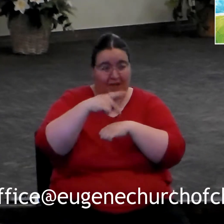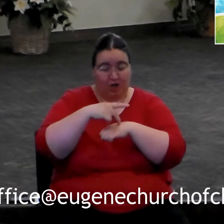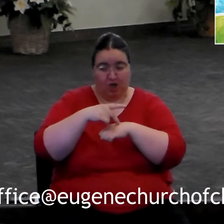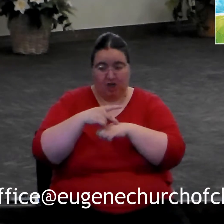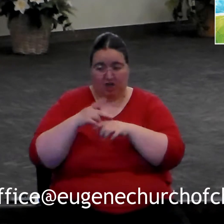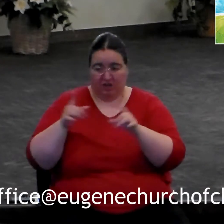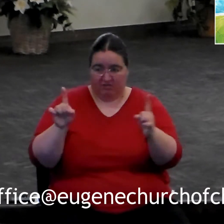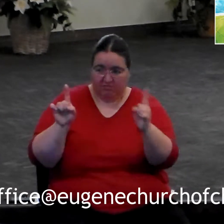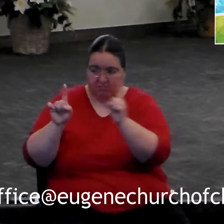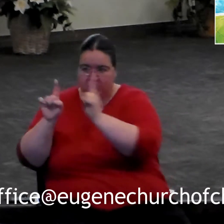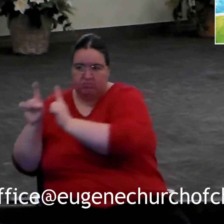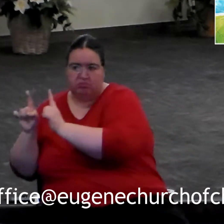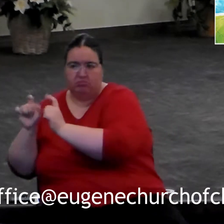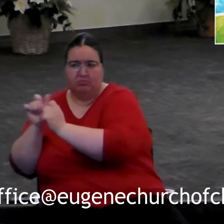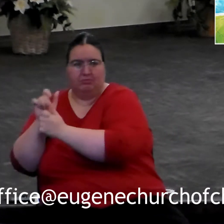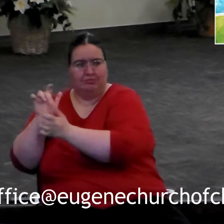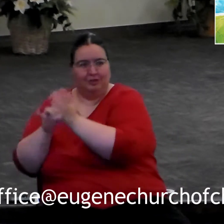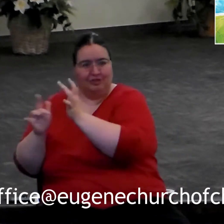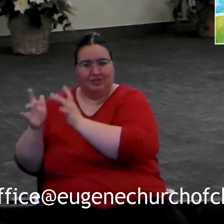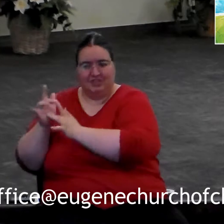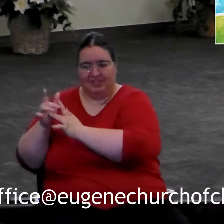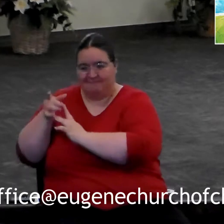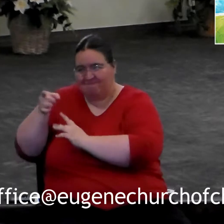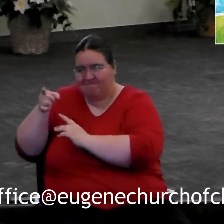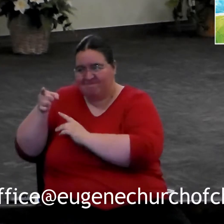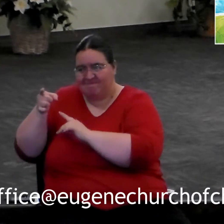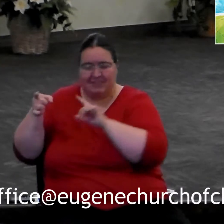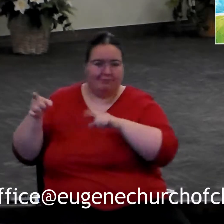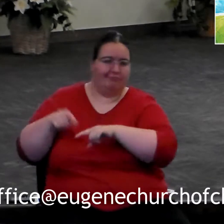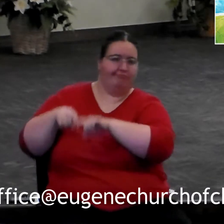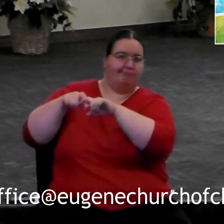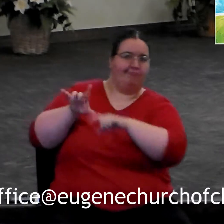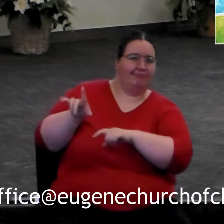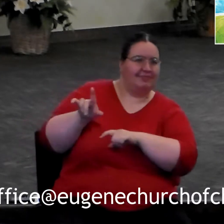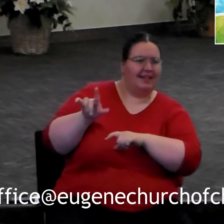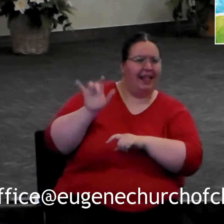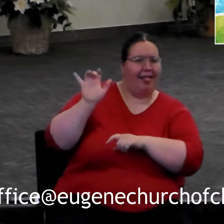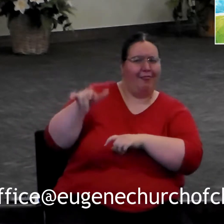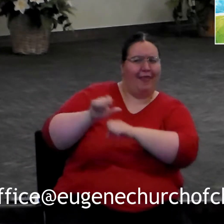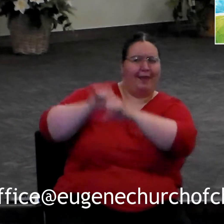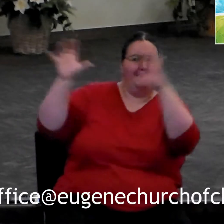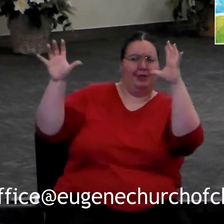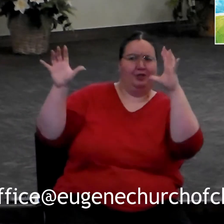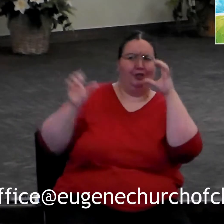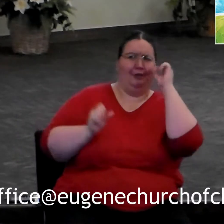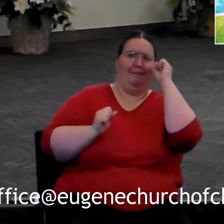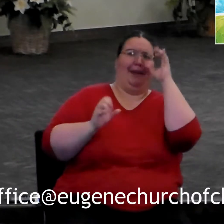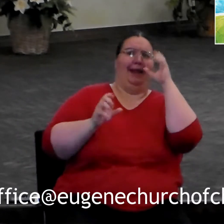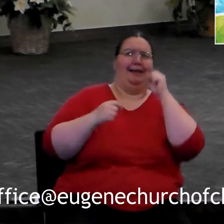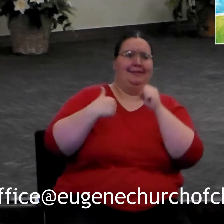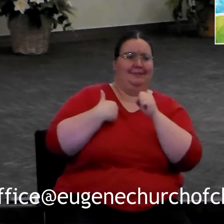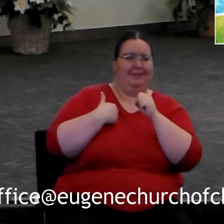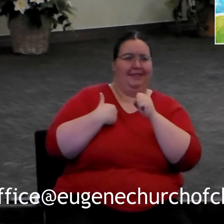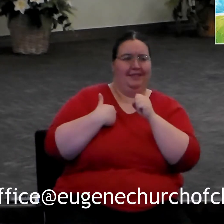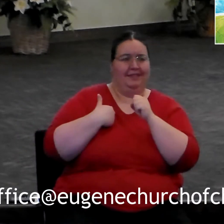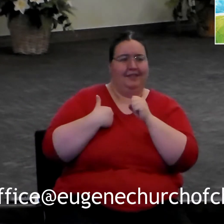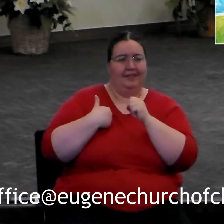amazes me every time I think about it. He took Jesus aside, who just a few verses before, he has